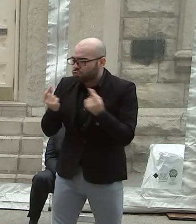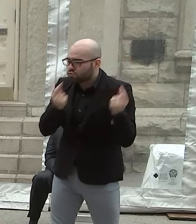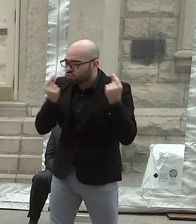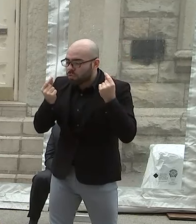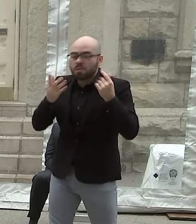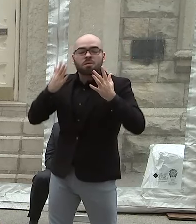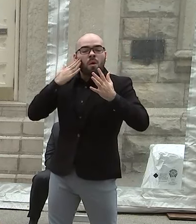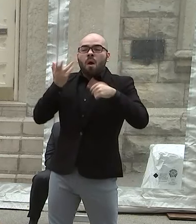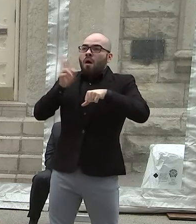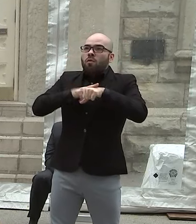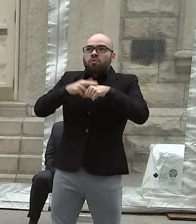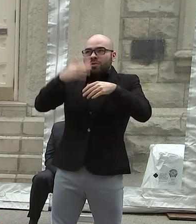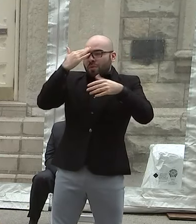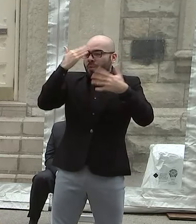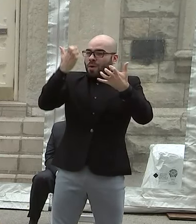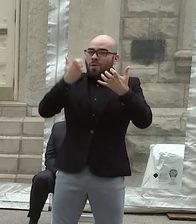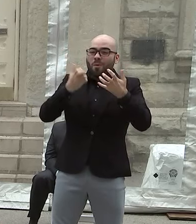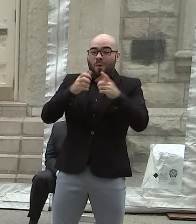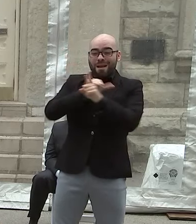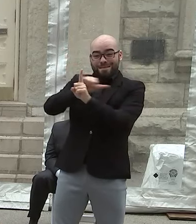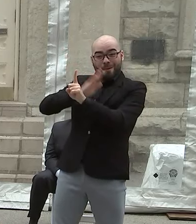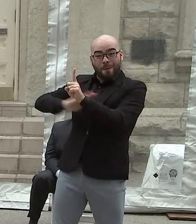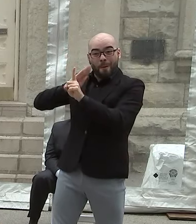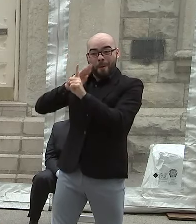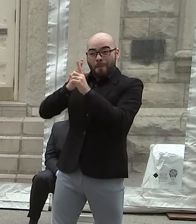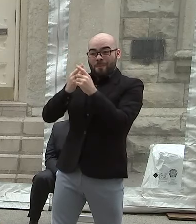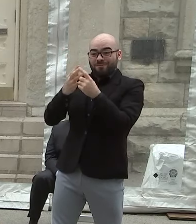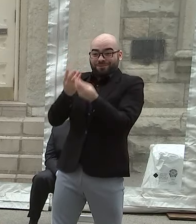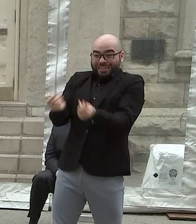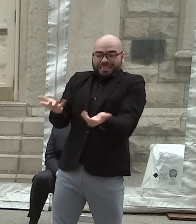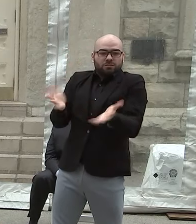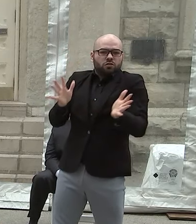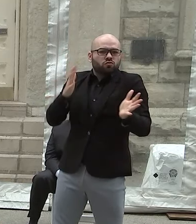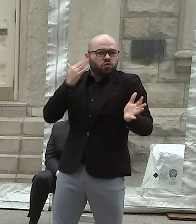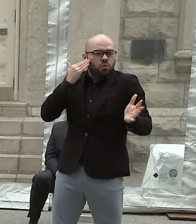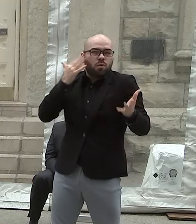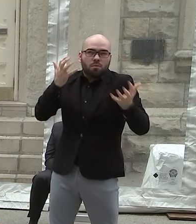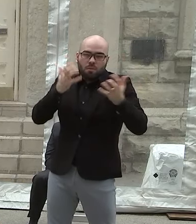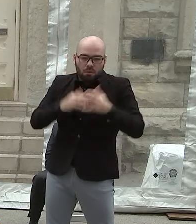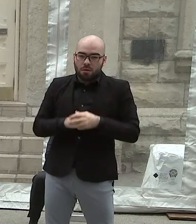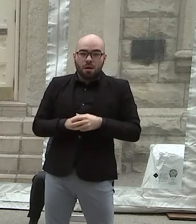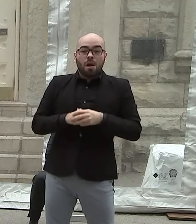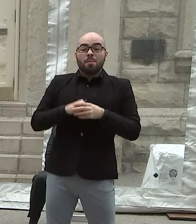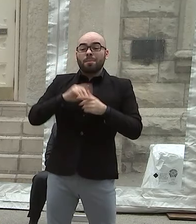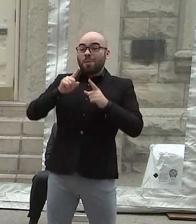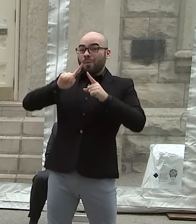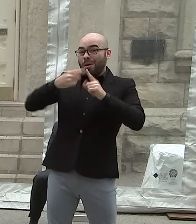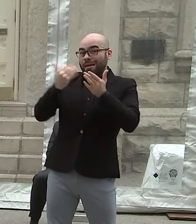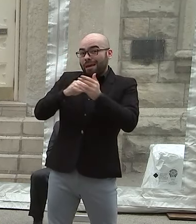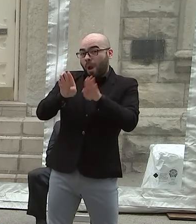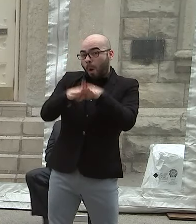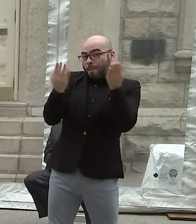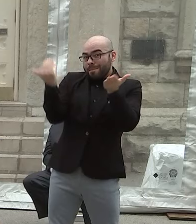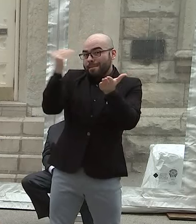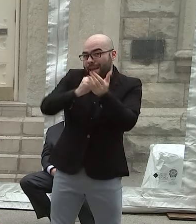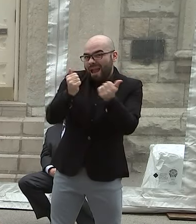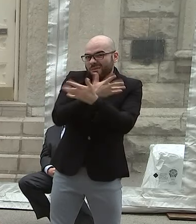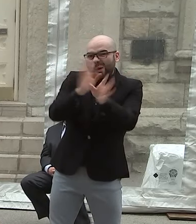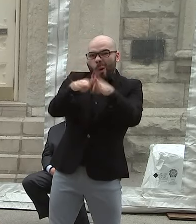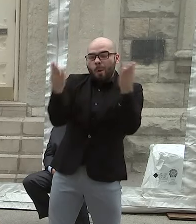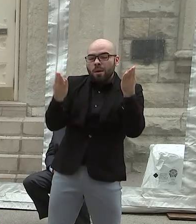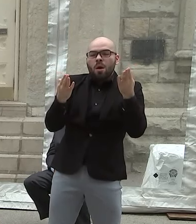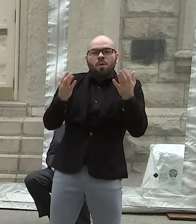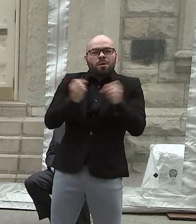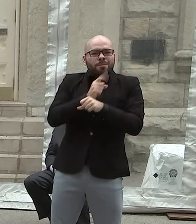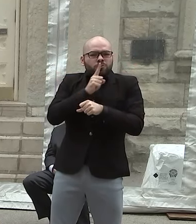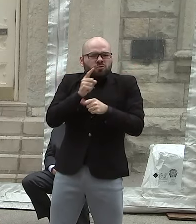to get back, and we want to make sure that as that happens, it's in a way that is safest for the most people, is